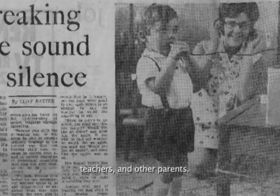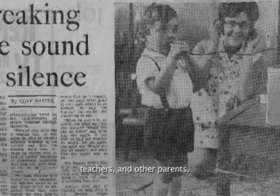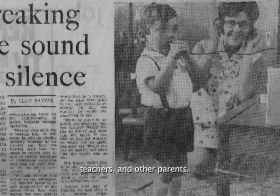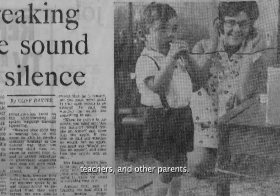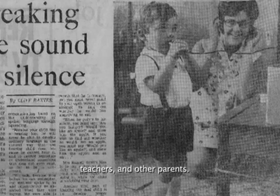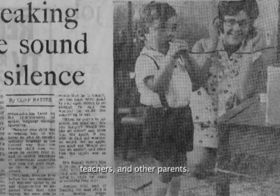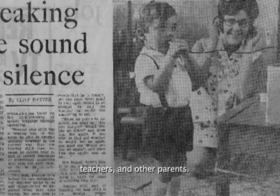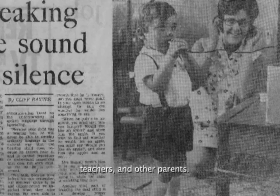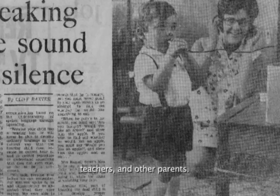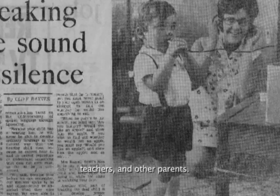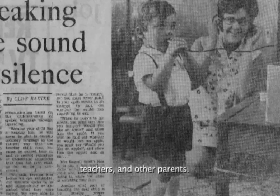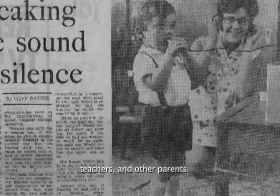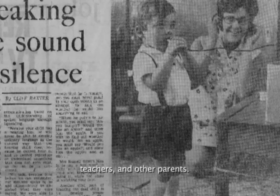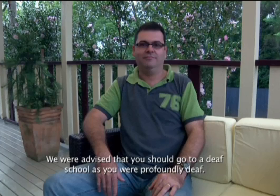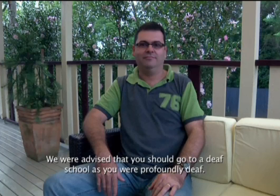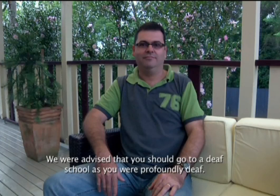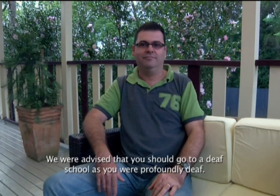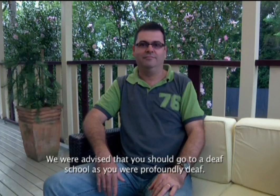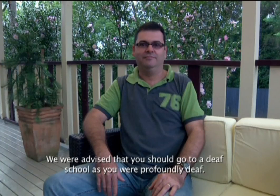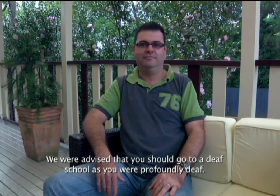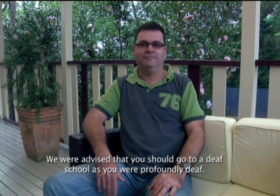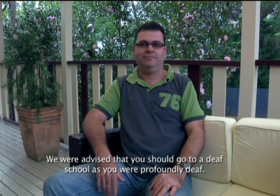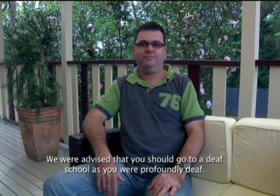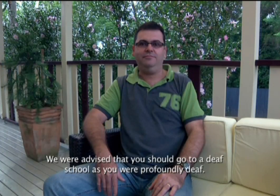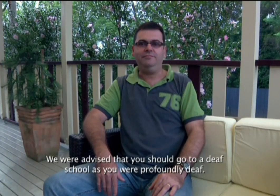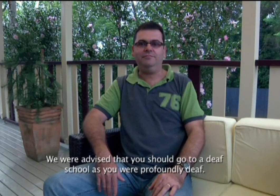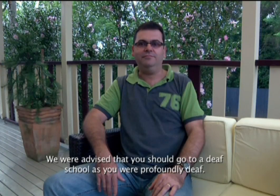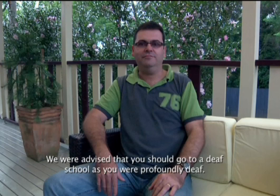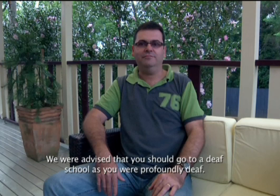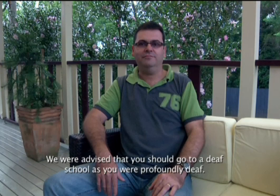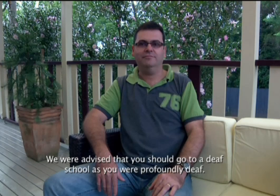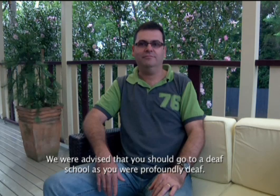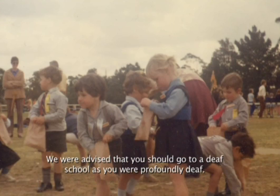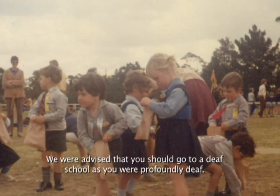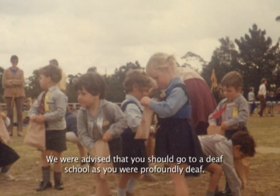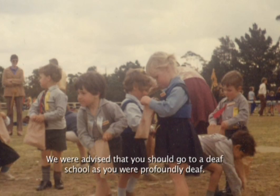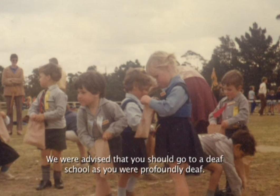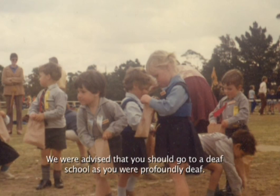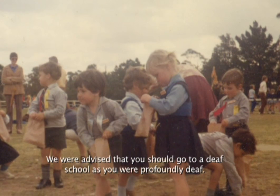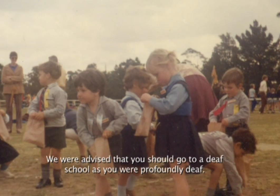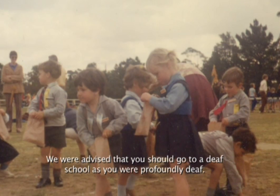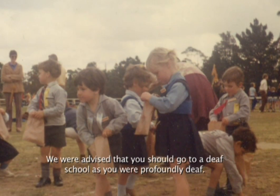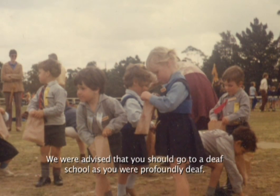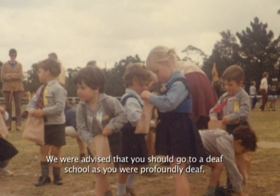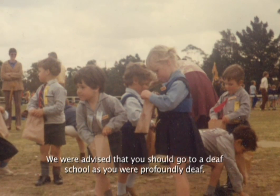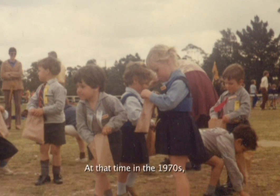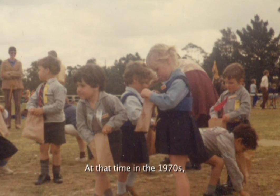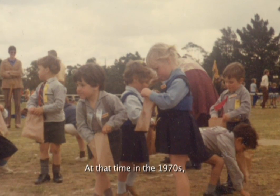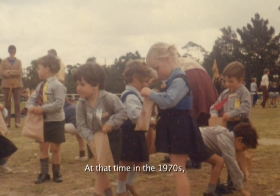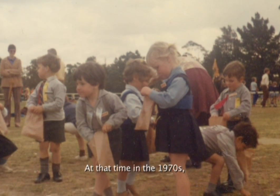other parents. We were advised that you should go to a deaf school as you were profoundly deaf. At that